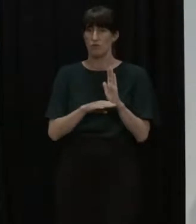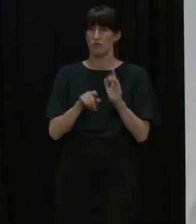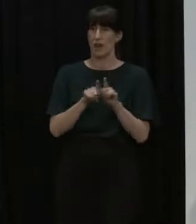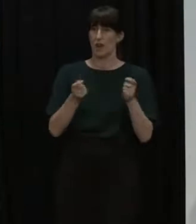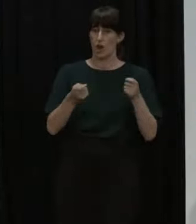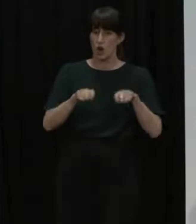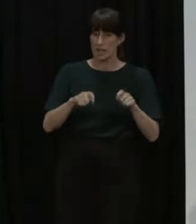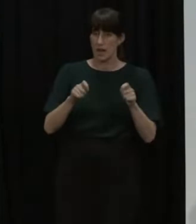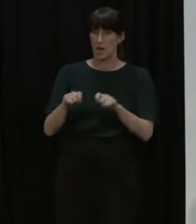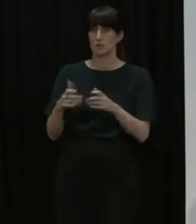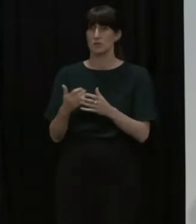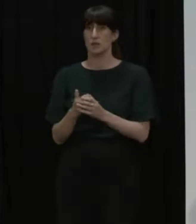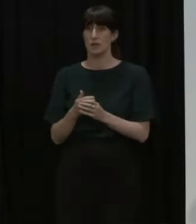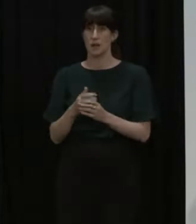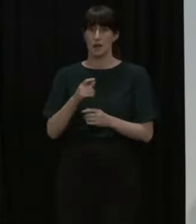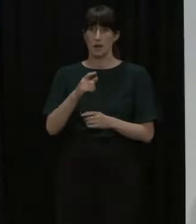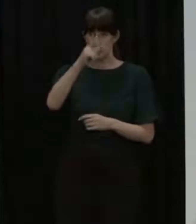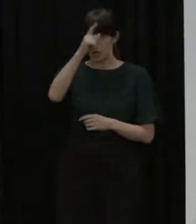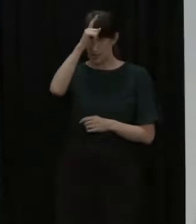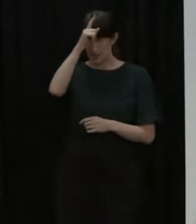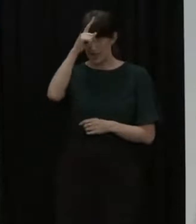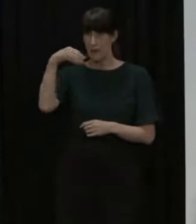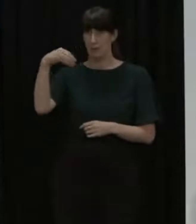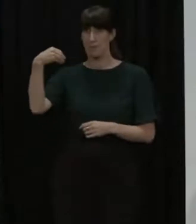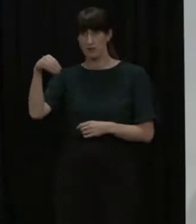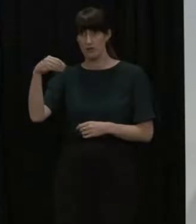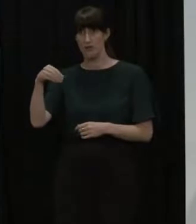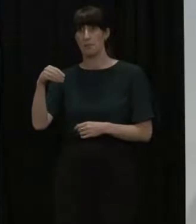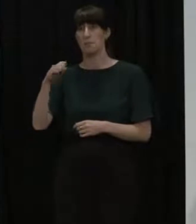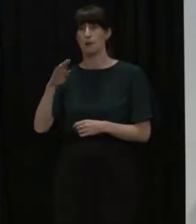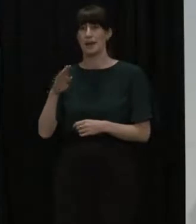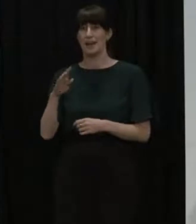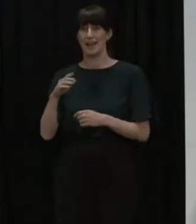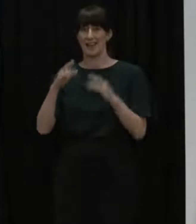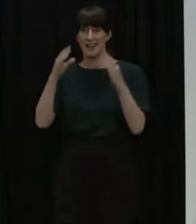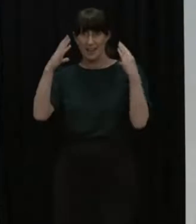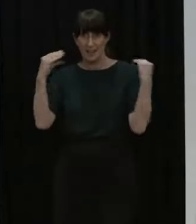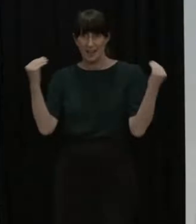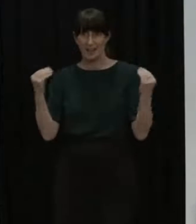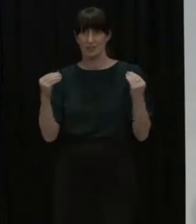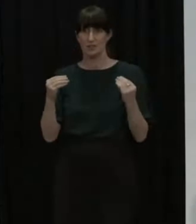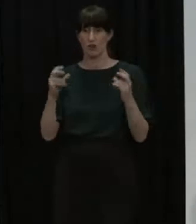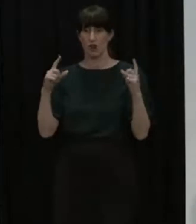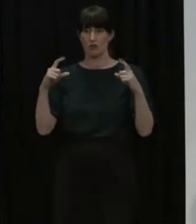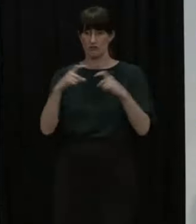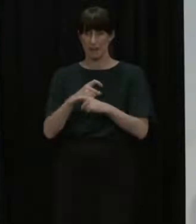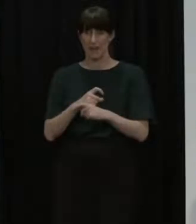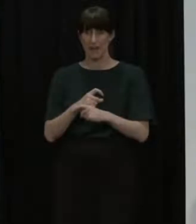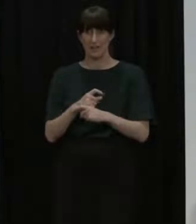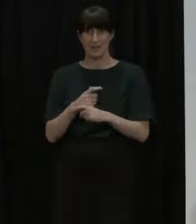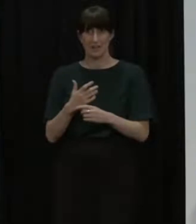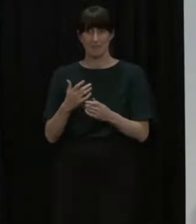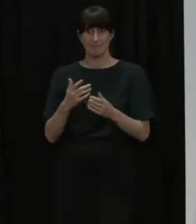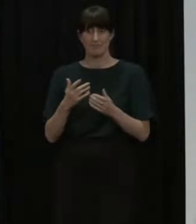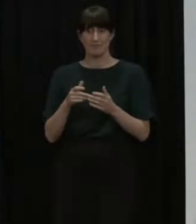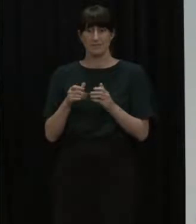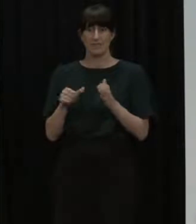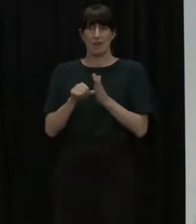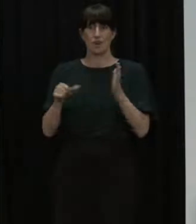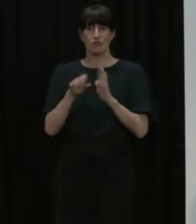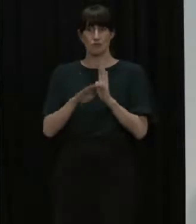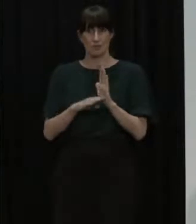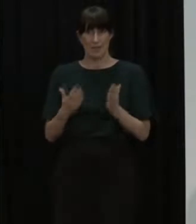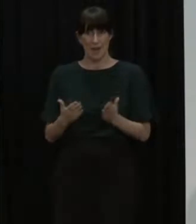include Germany, Belgium, the Netherlands, and Austria. That reinforces the importance of vaccination. And if you are eligible